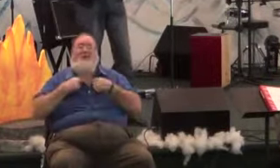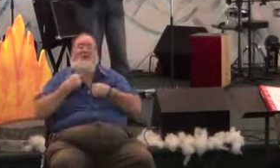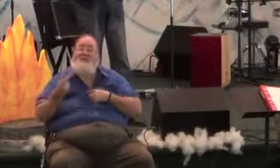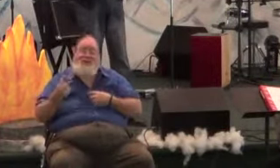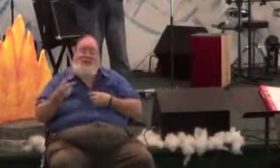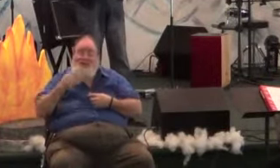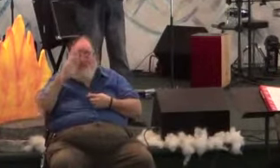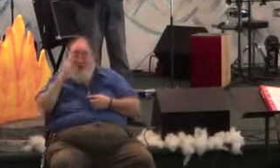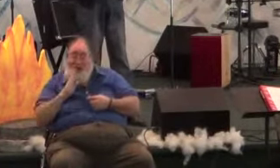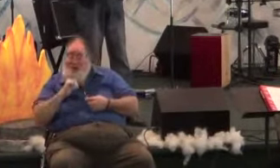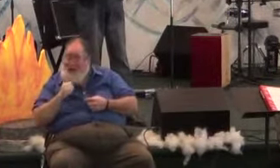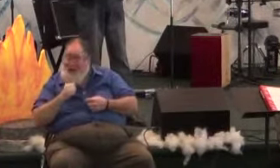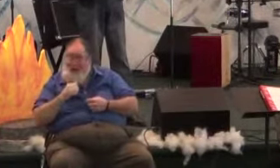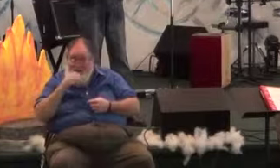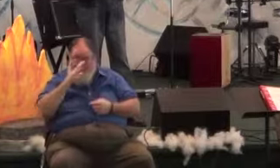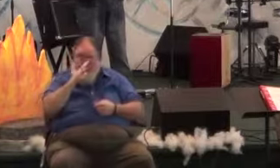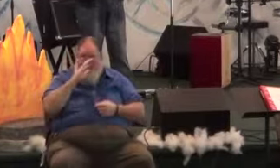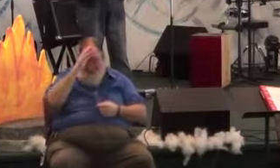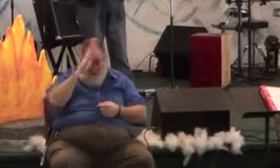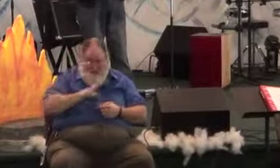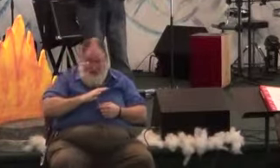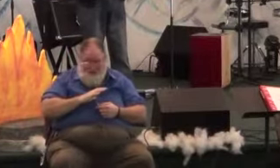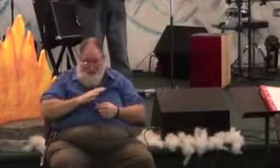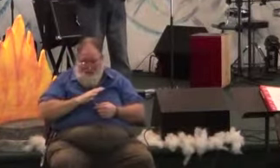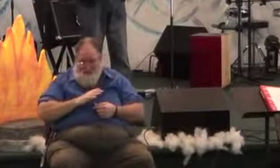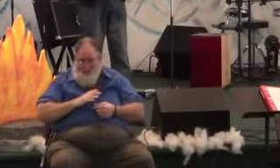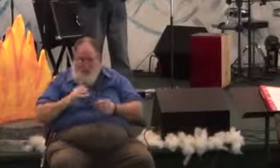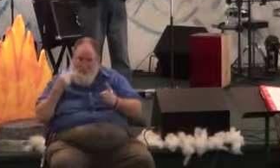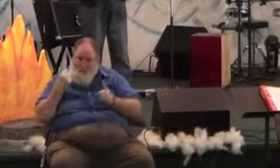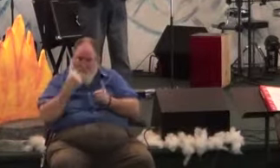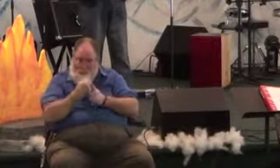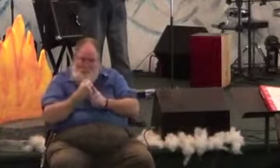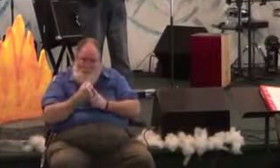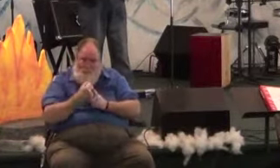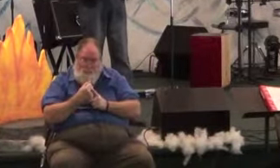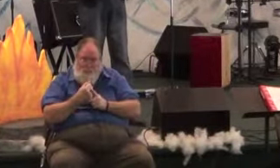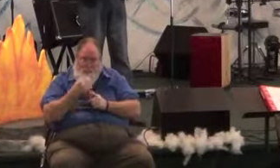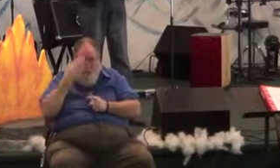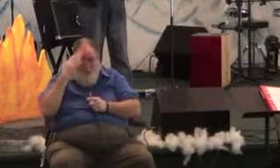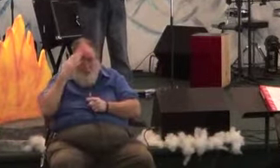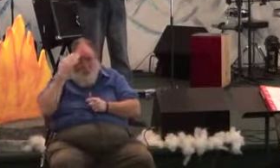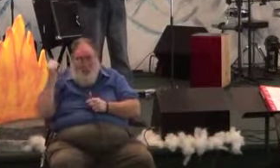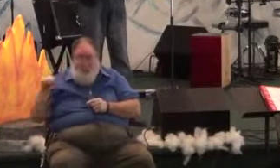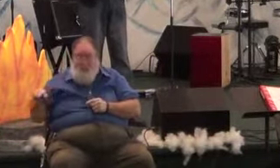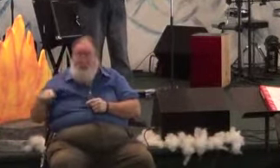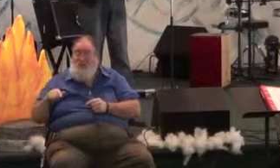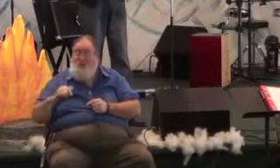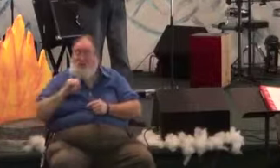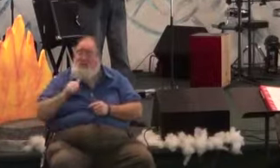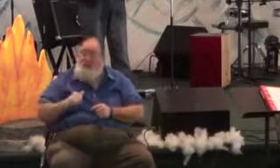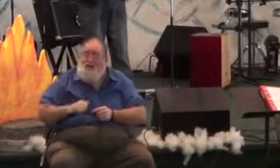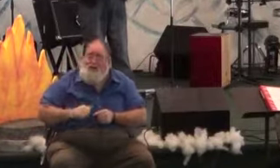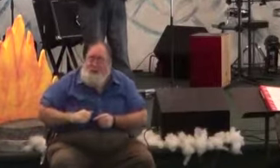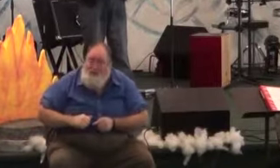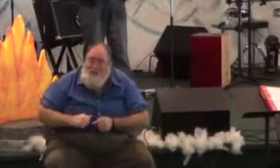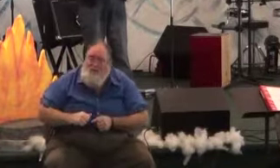man." And immediately, because Herod did not give praise to God, an angel of the Lord